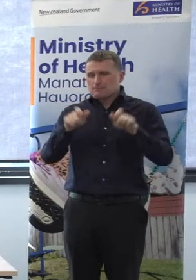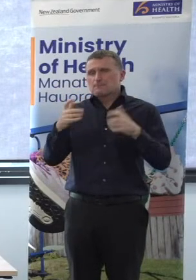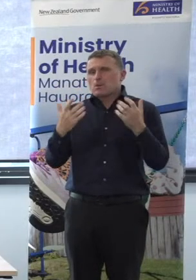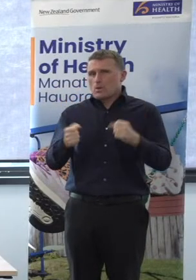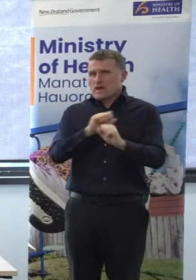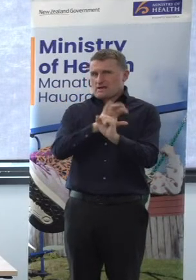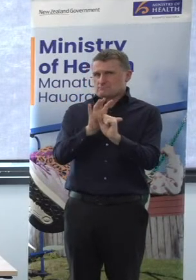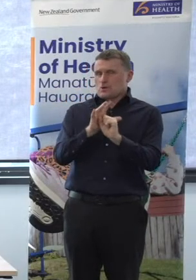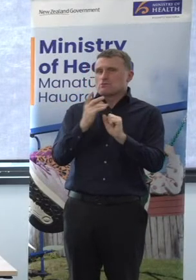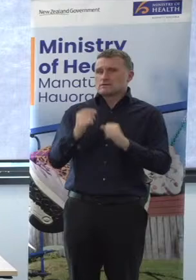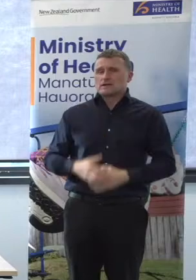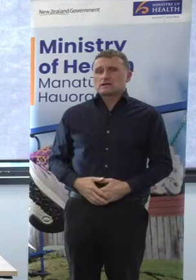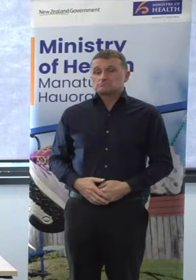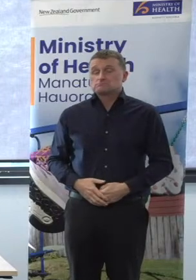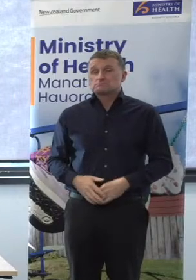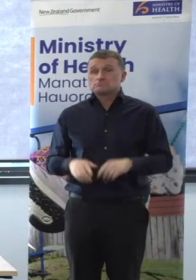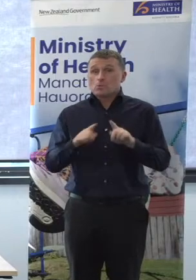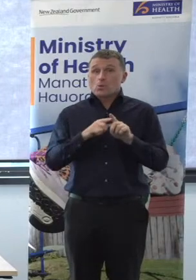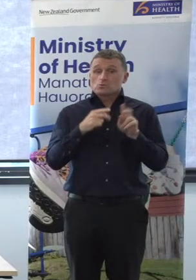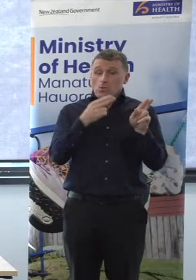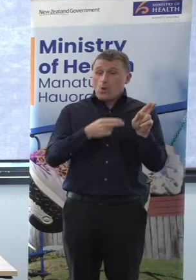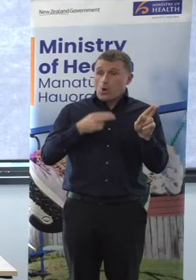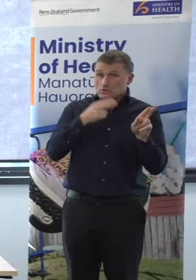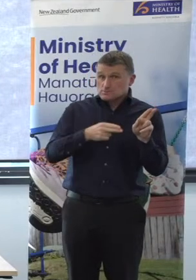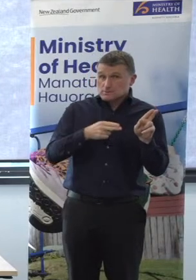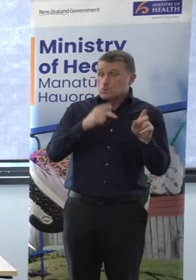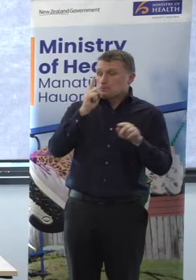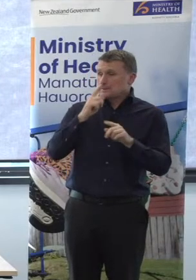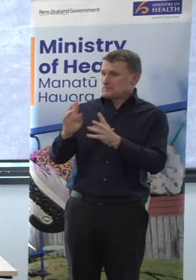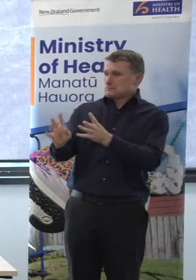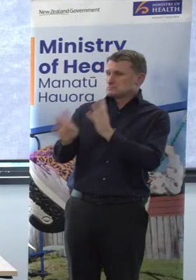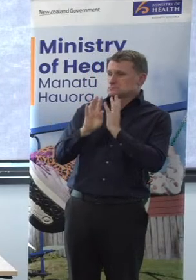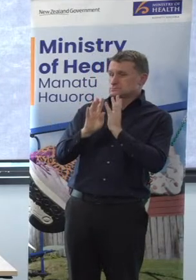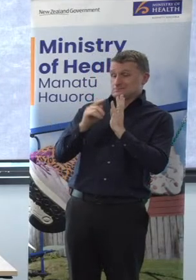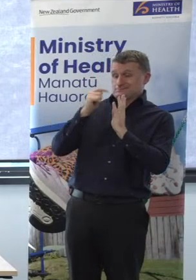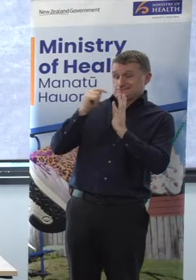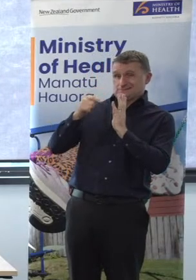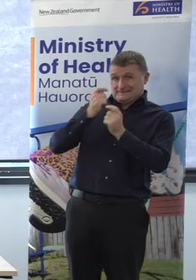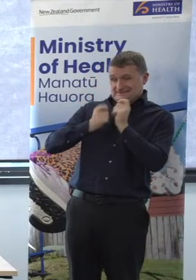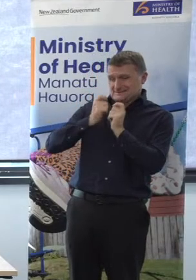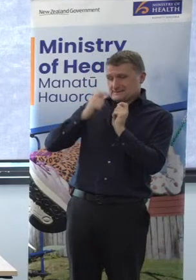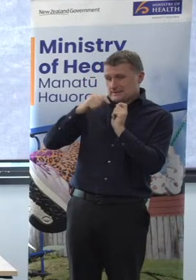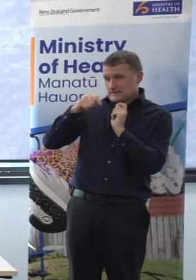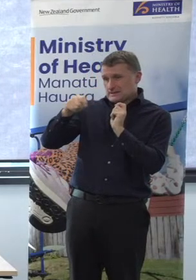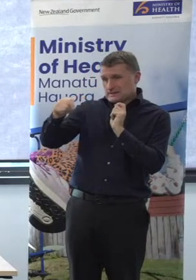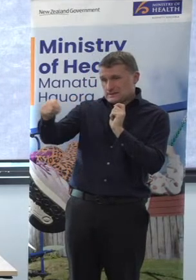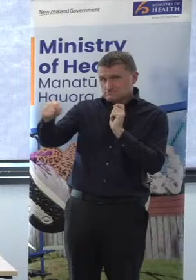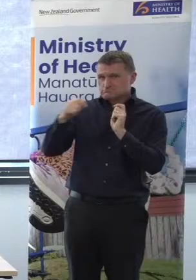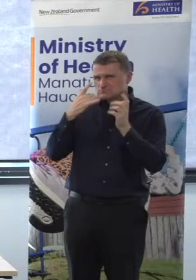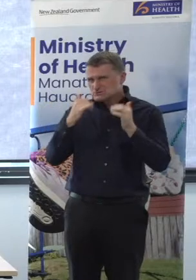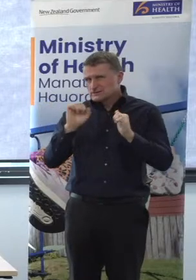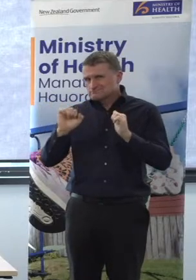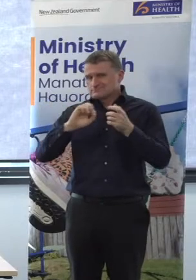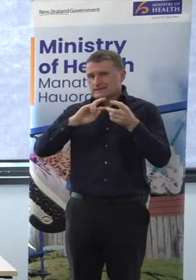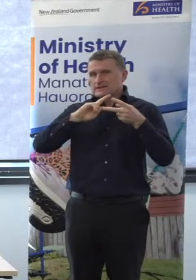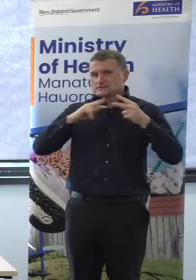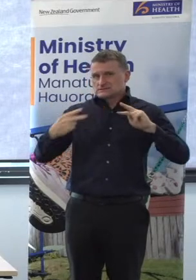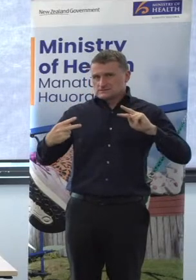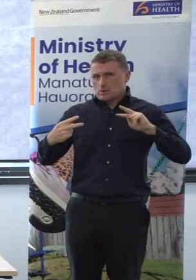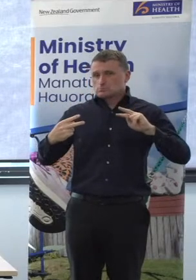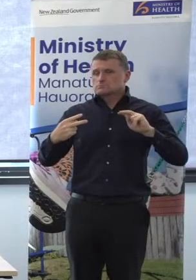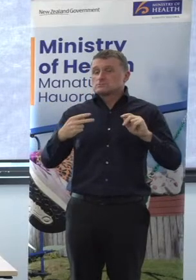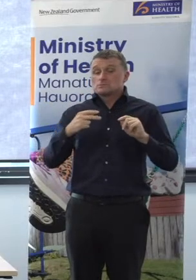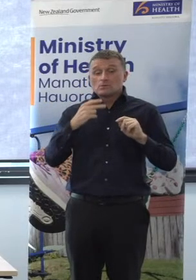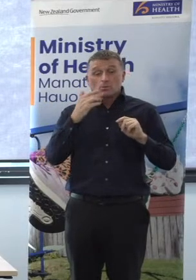hospitalised patients undergo whole genome sequencing where possible, and the most clinically severe cases are prioritised for sequencing